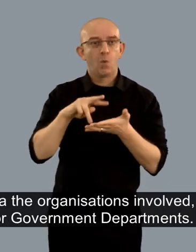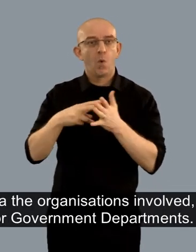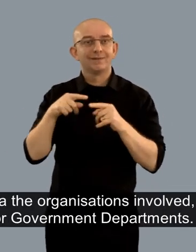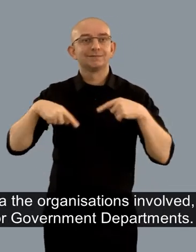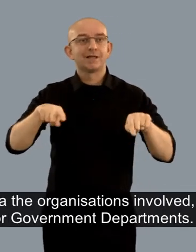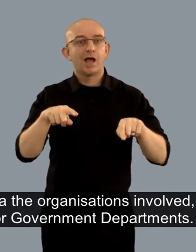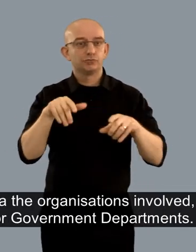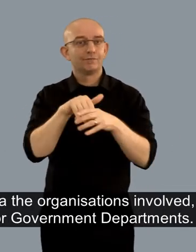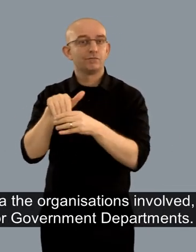government departments.